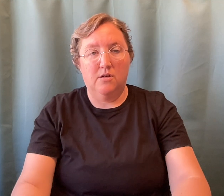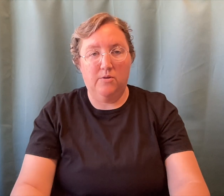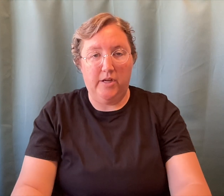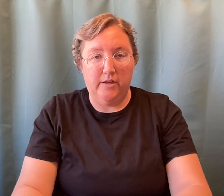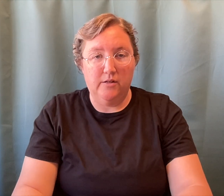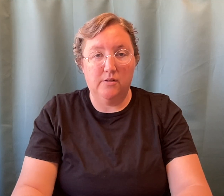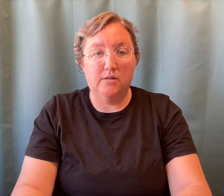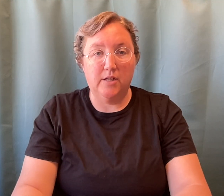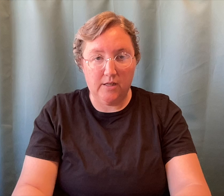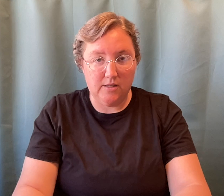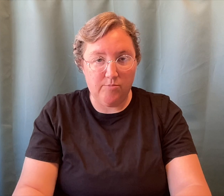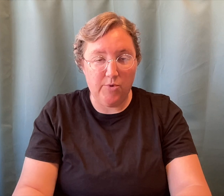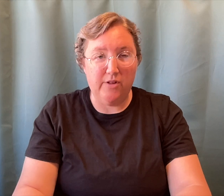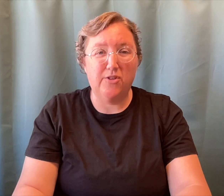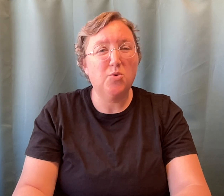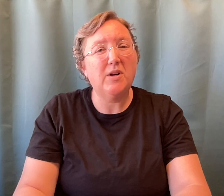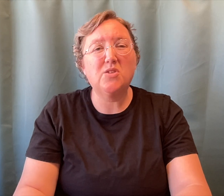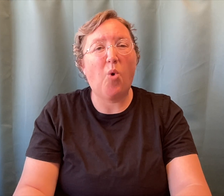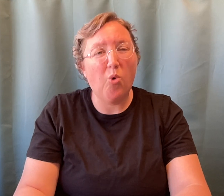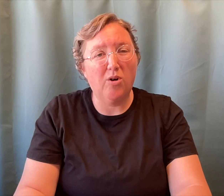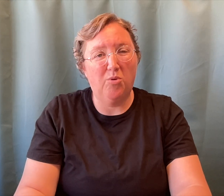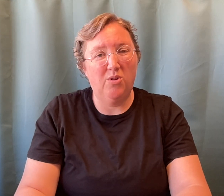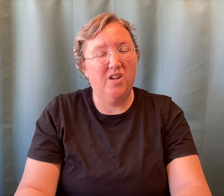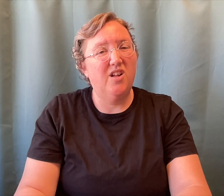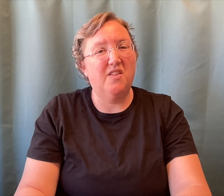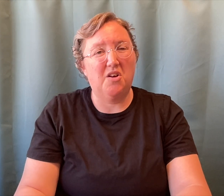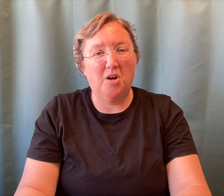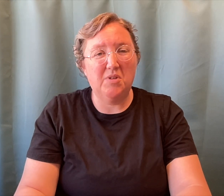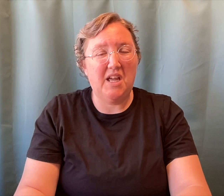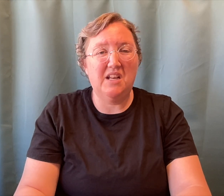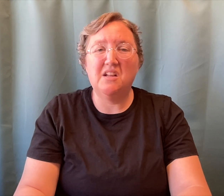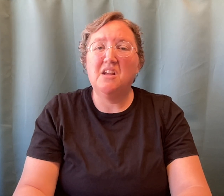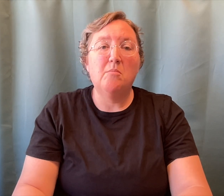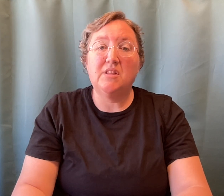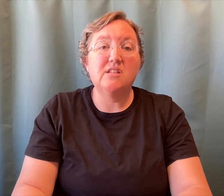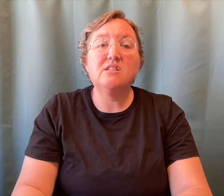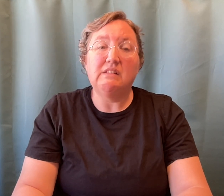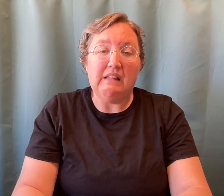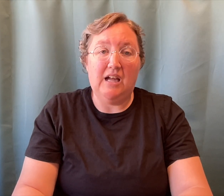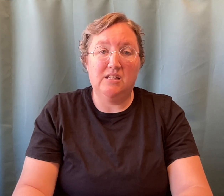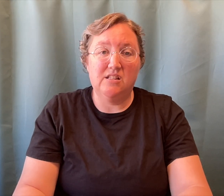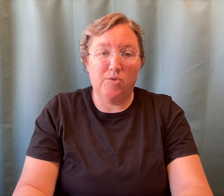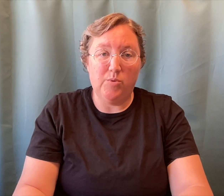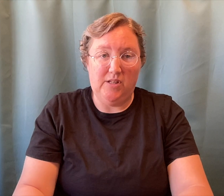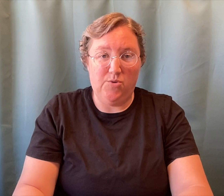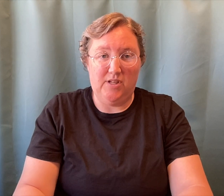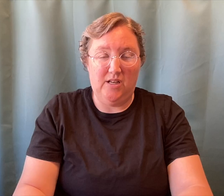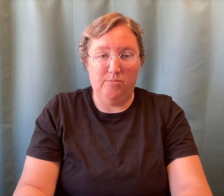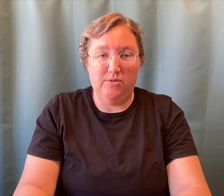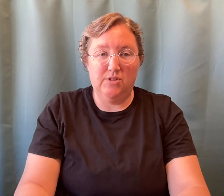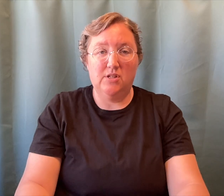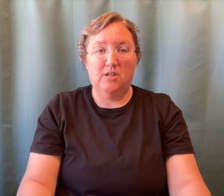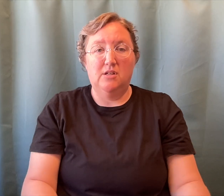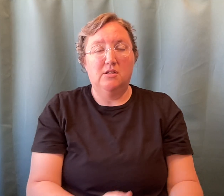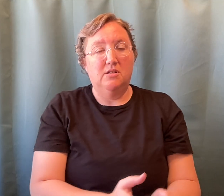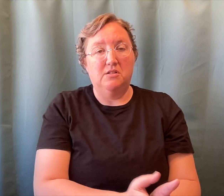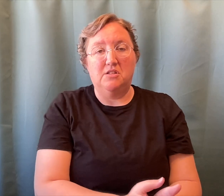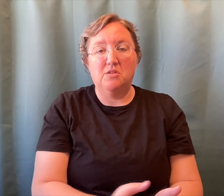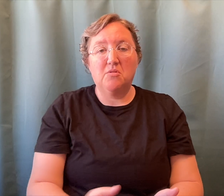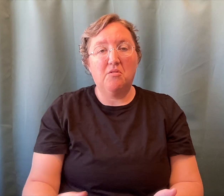Okay, take a deep breath. The 20s are horrible. They're complicated, but this is the last of the really tricky numbers. 0